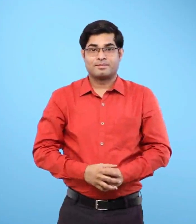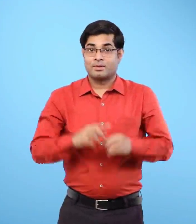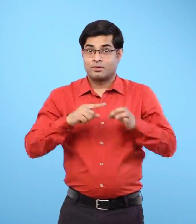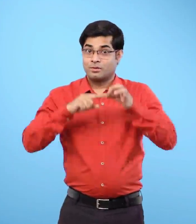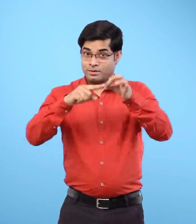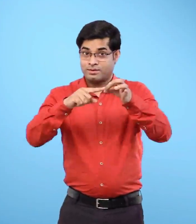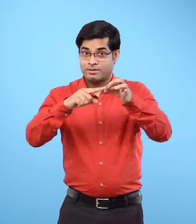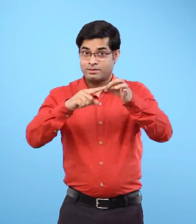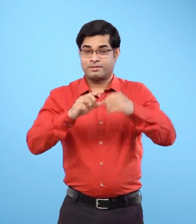Question.